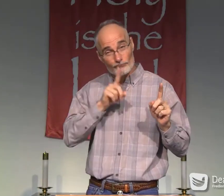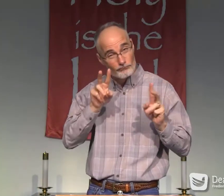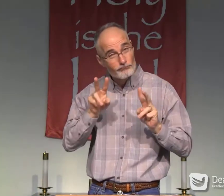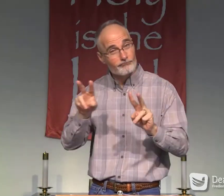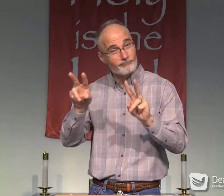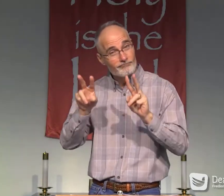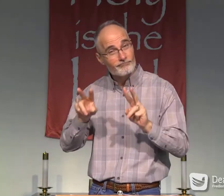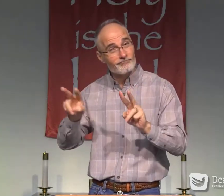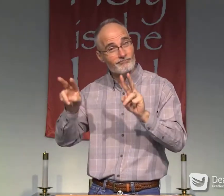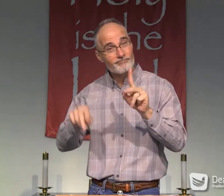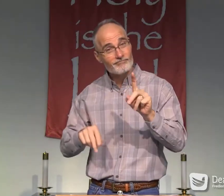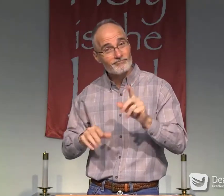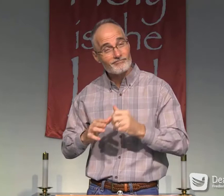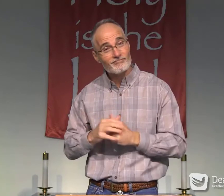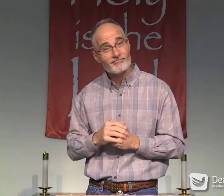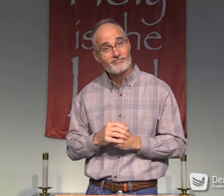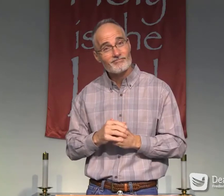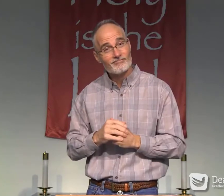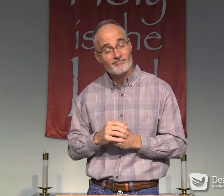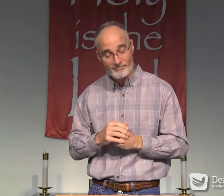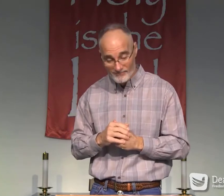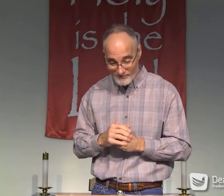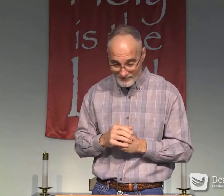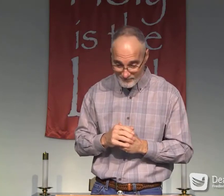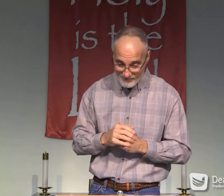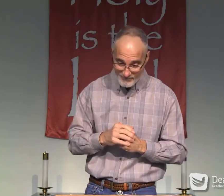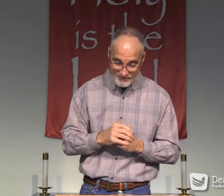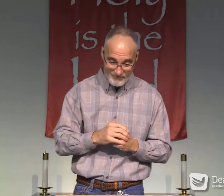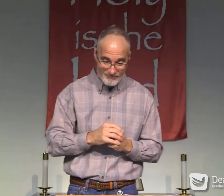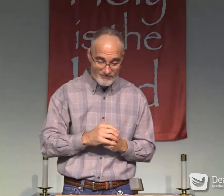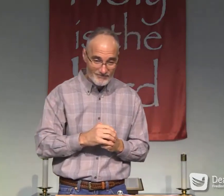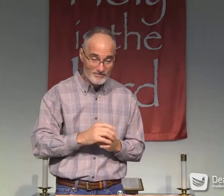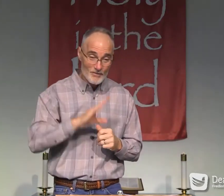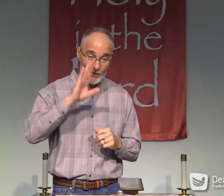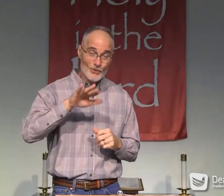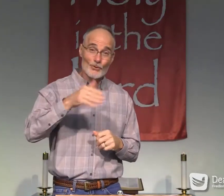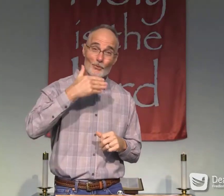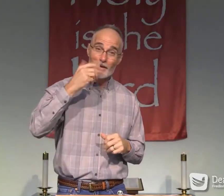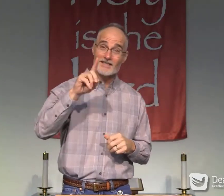Lord? Are you looking forward to it?